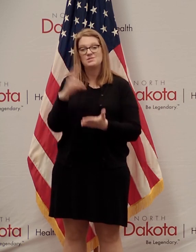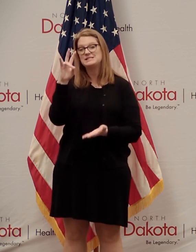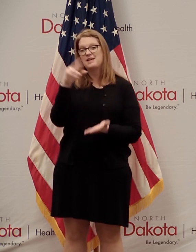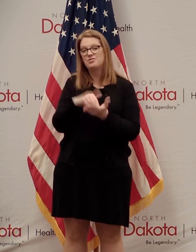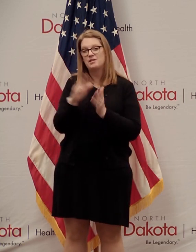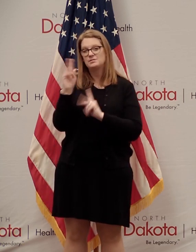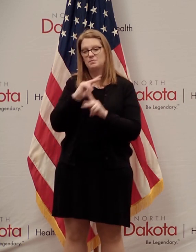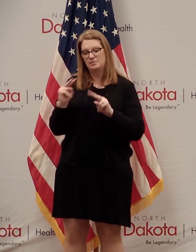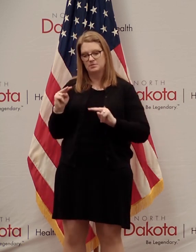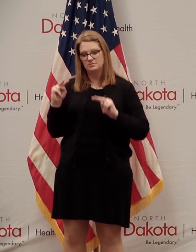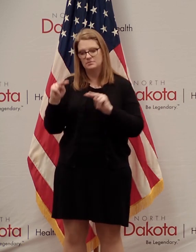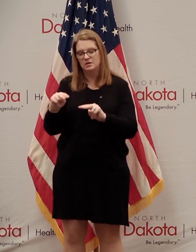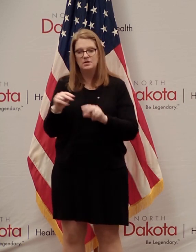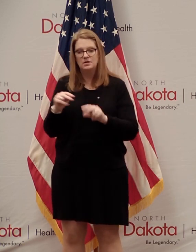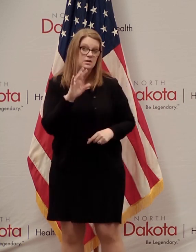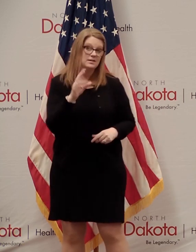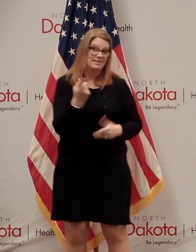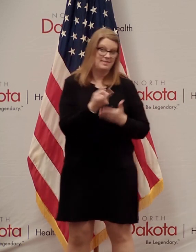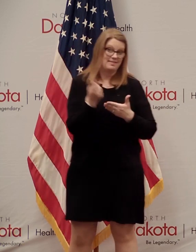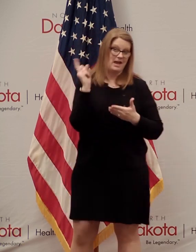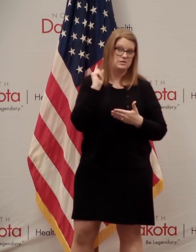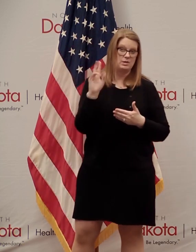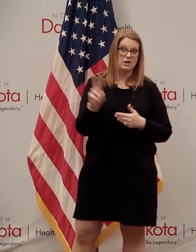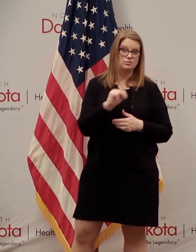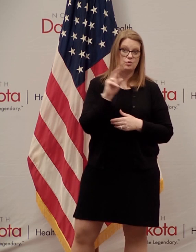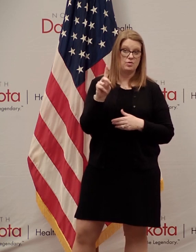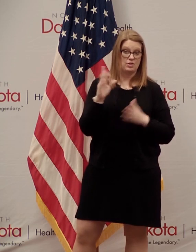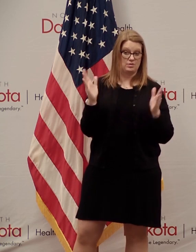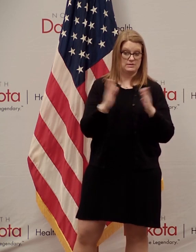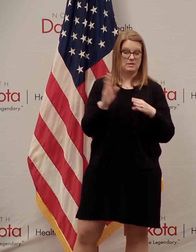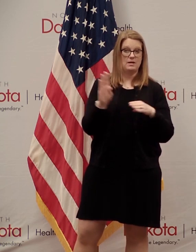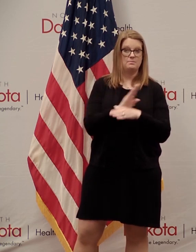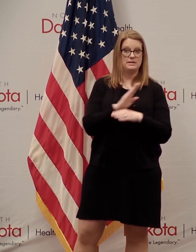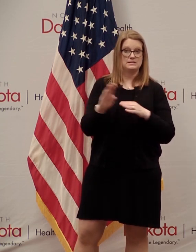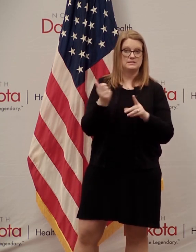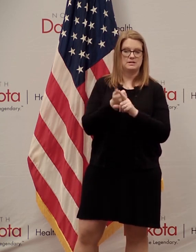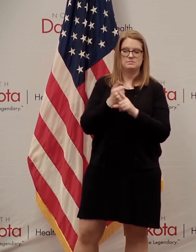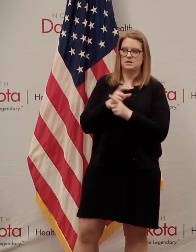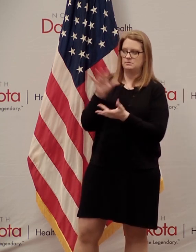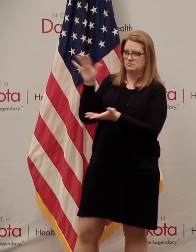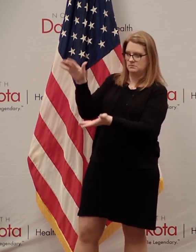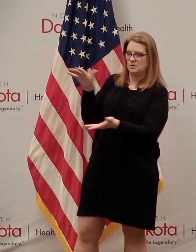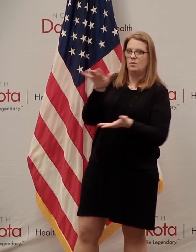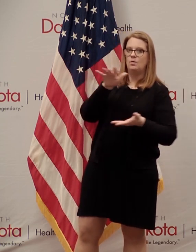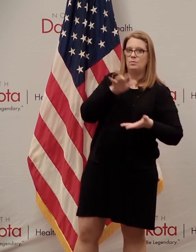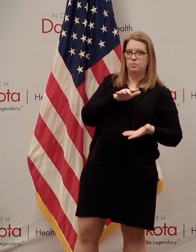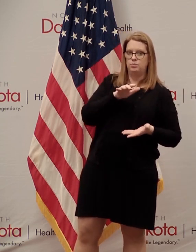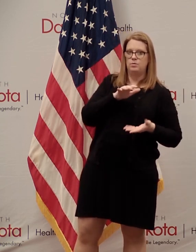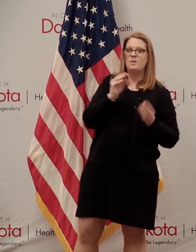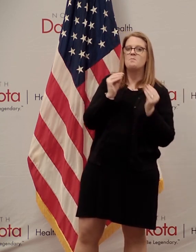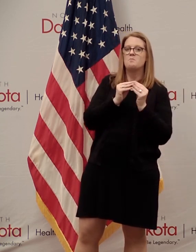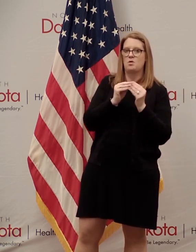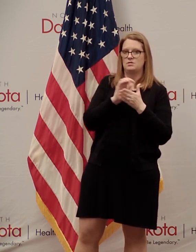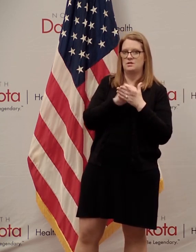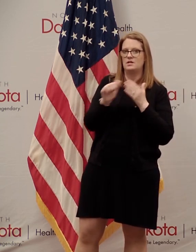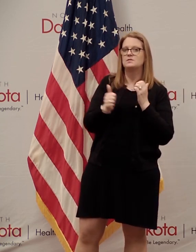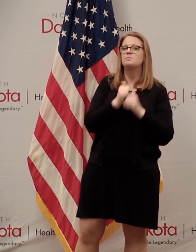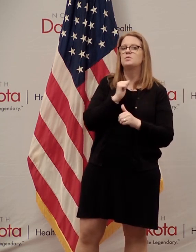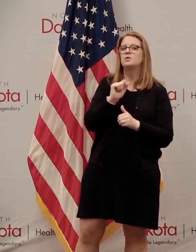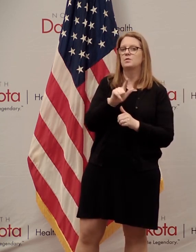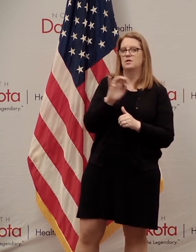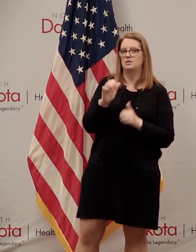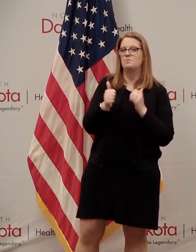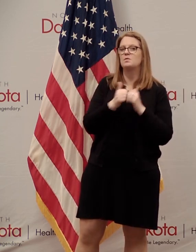that North Dakota small businesses received more than their share of the pie, so to speak, more dollars per capita per